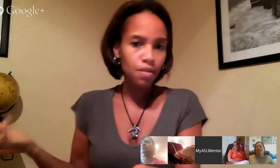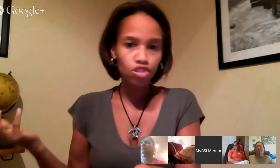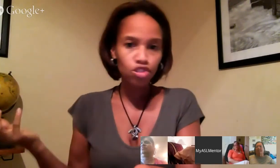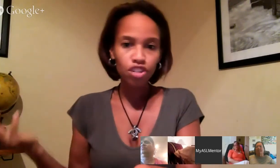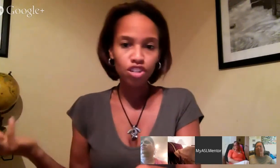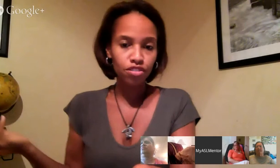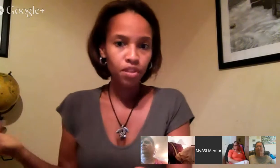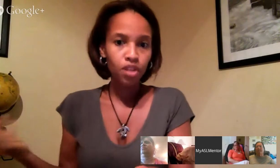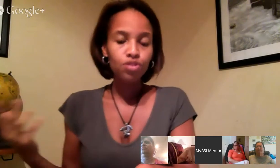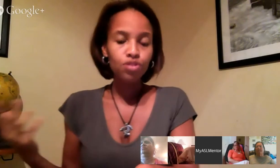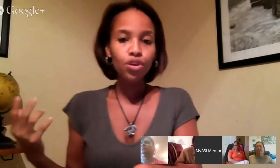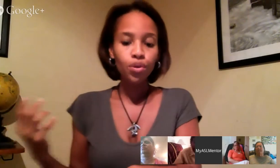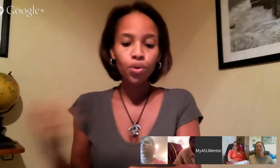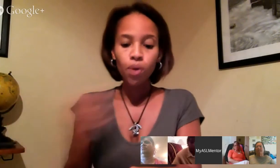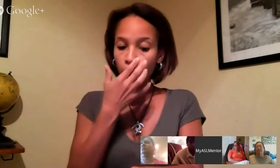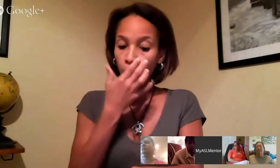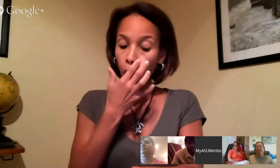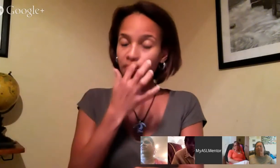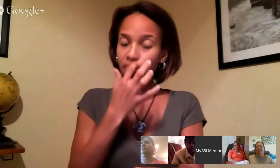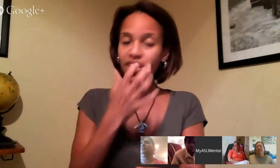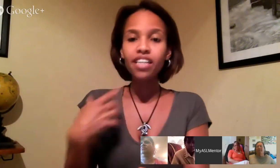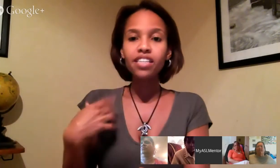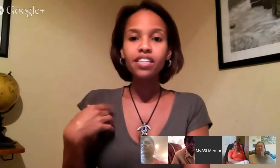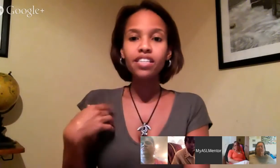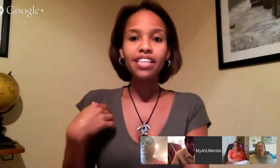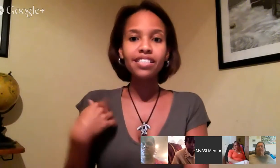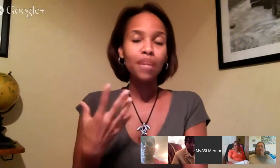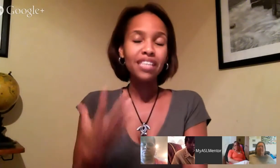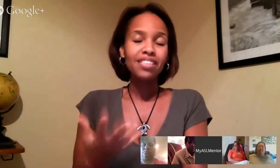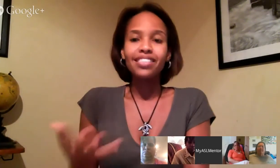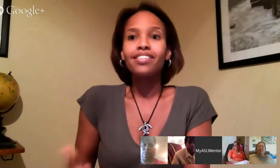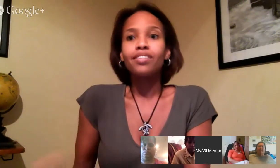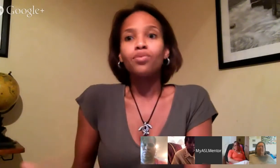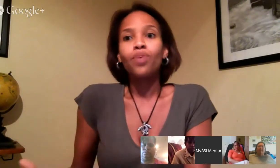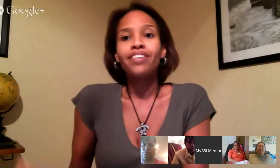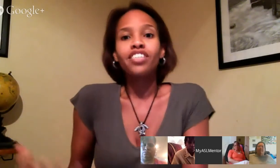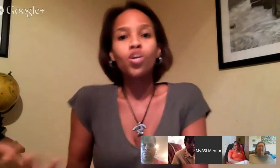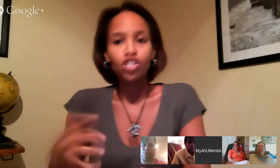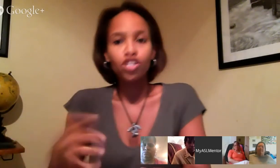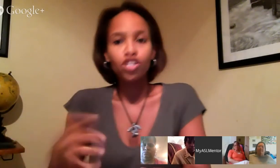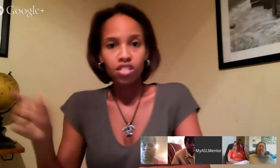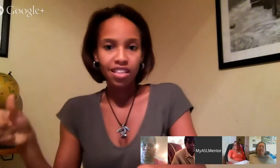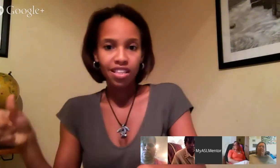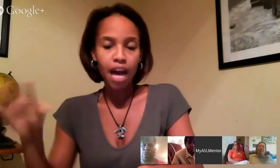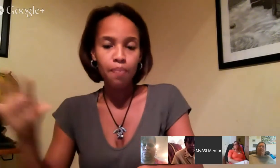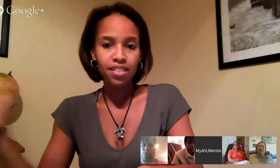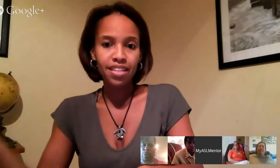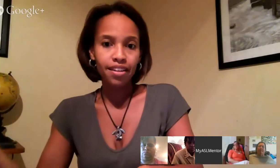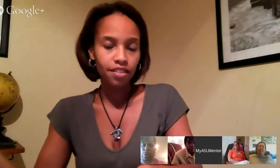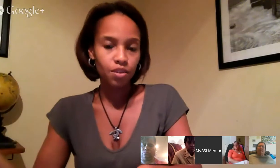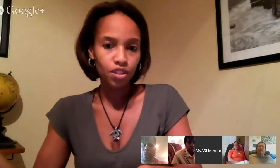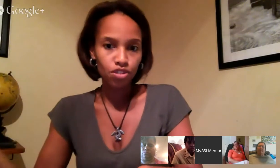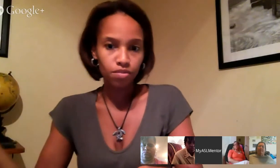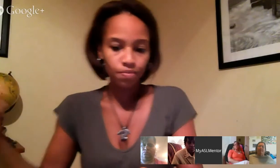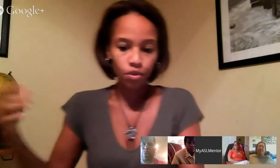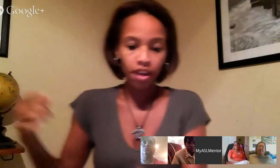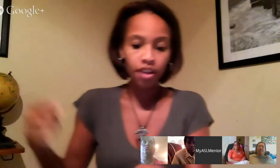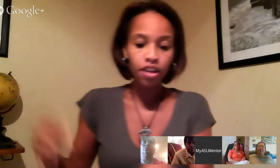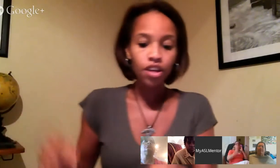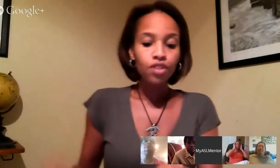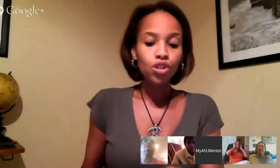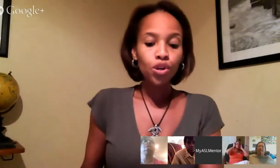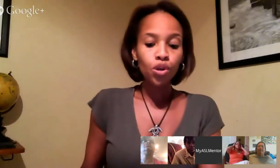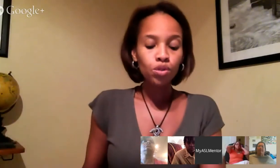comment structure. So the only thing that basically says that we're asking a question is the thing that happens at the end of the question.